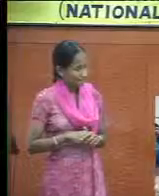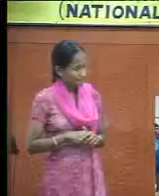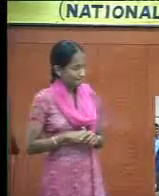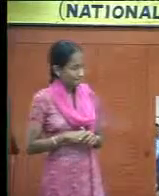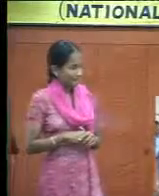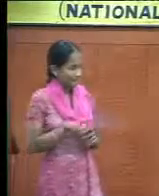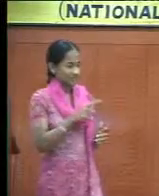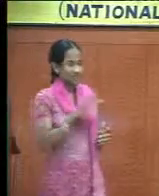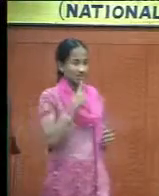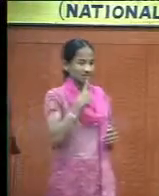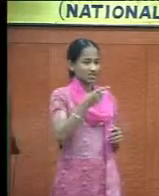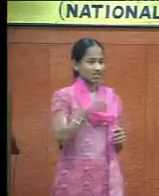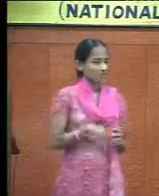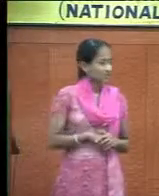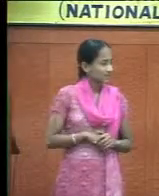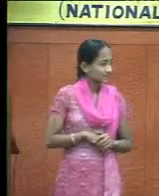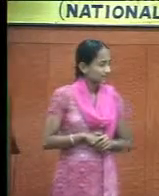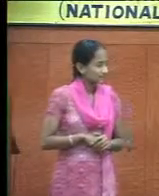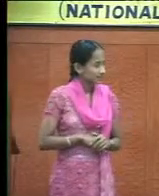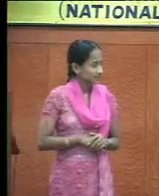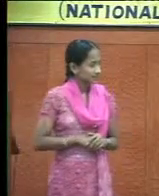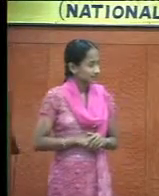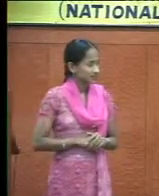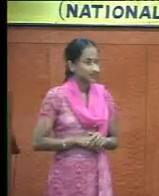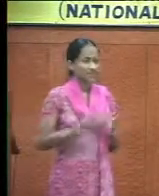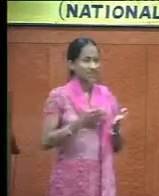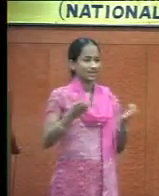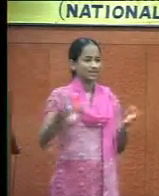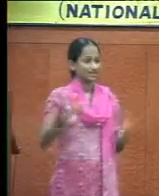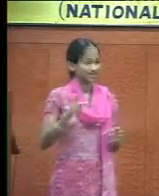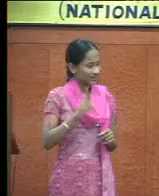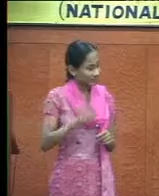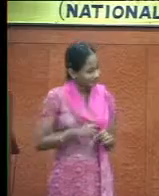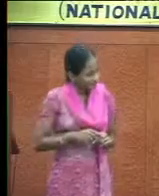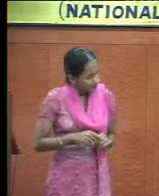I'm going to answer that question. The thing is that